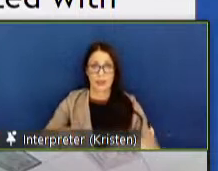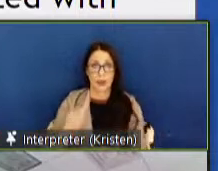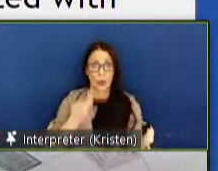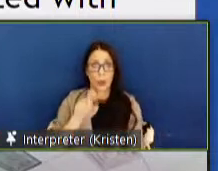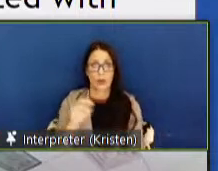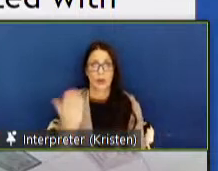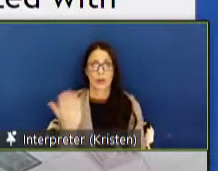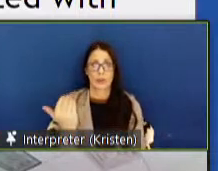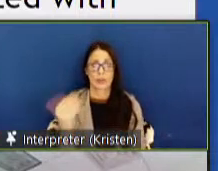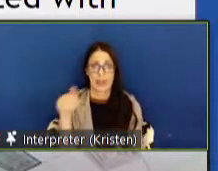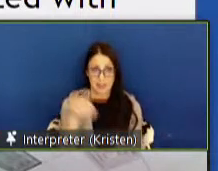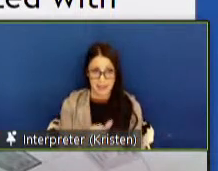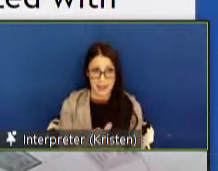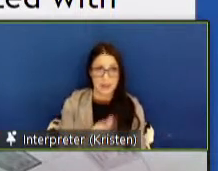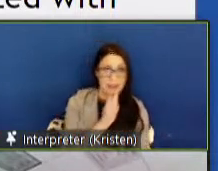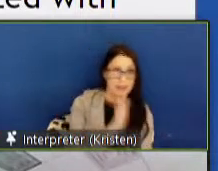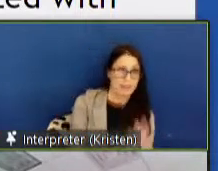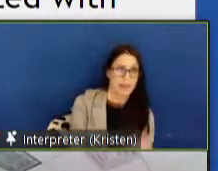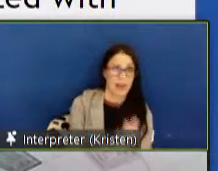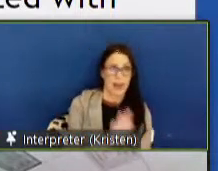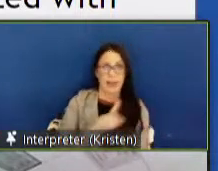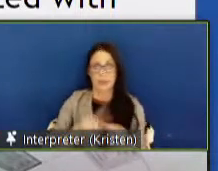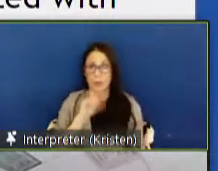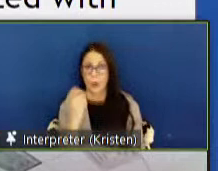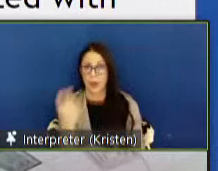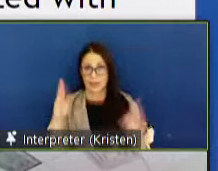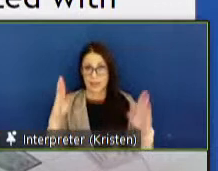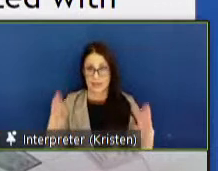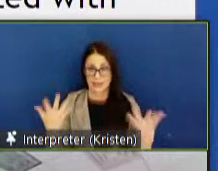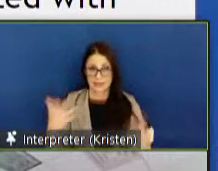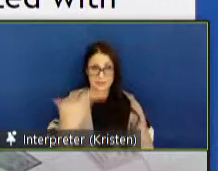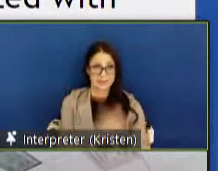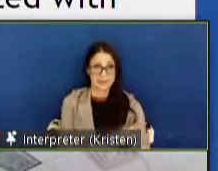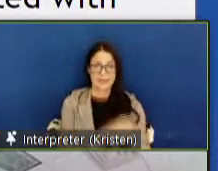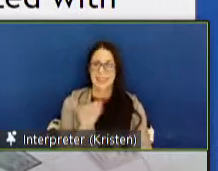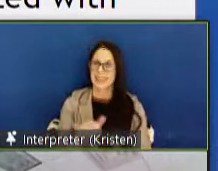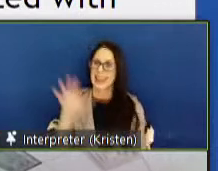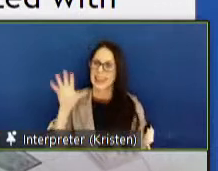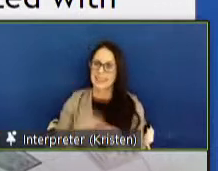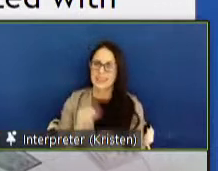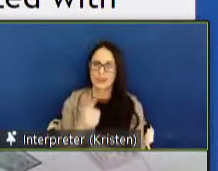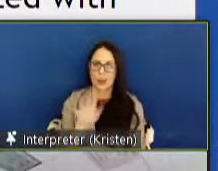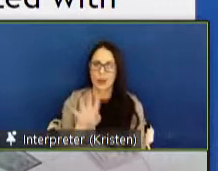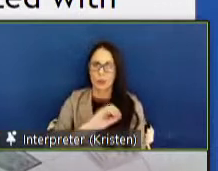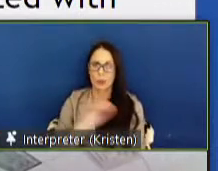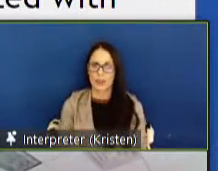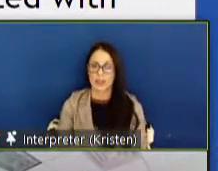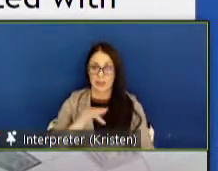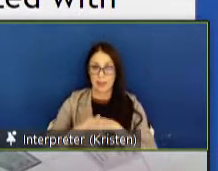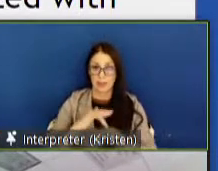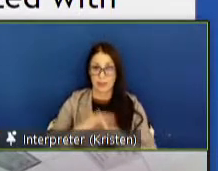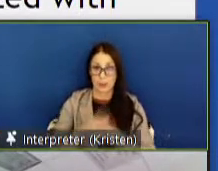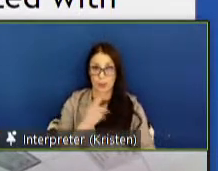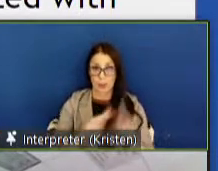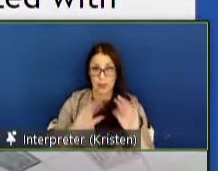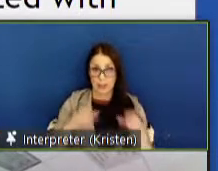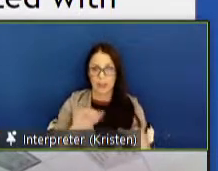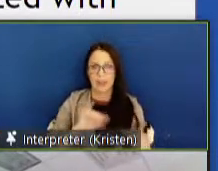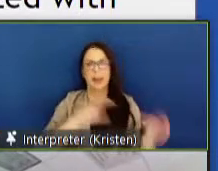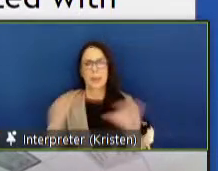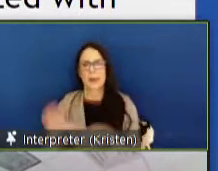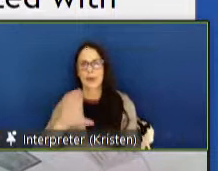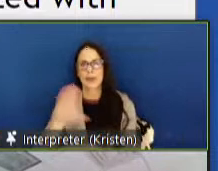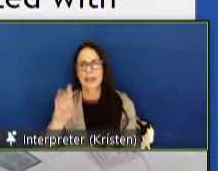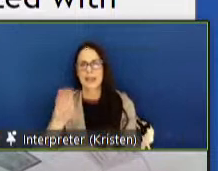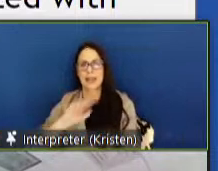115,000 5 to 11-year-olds have been vaccinated. That's 24% of our eligible population. That compares to the CDC national rate, which is